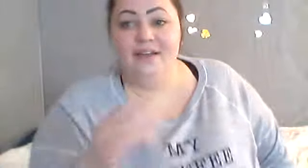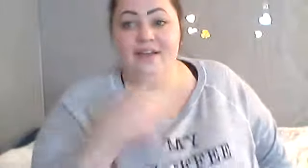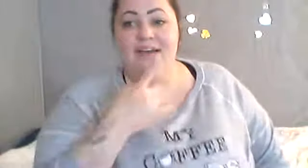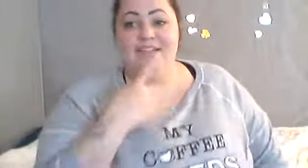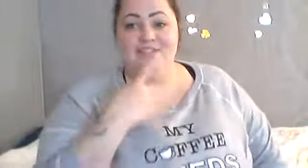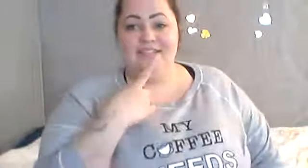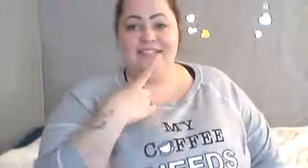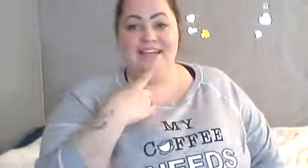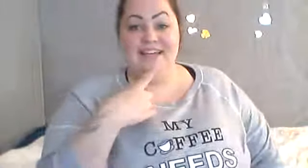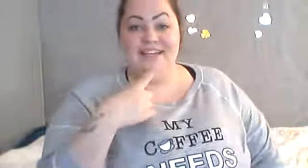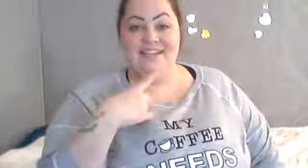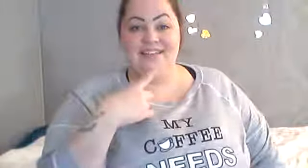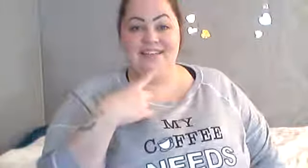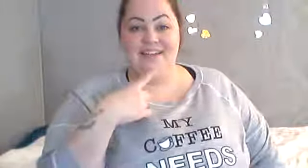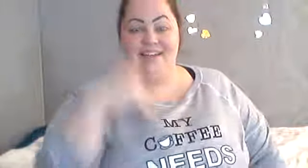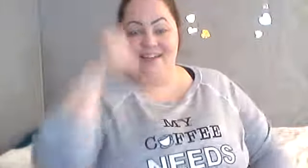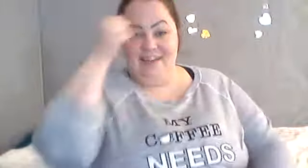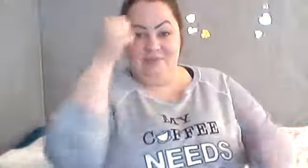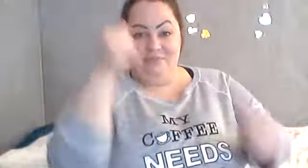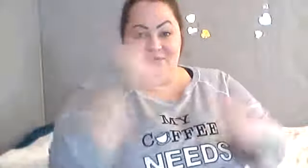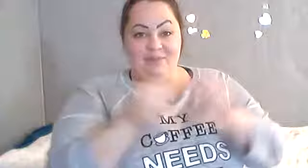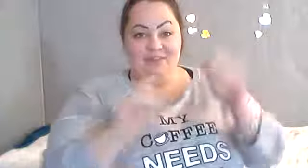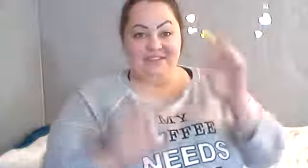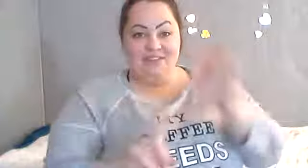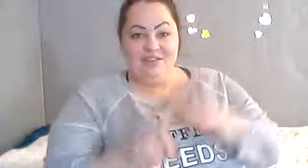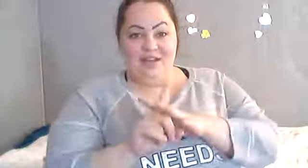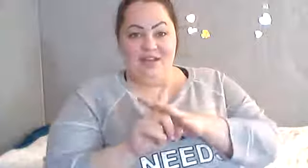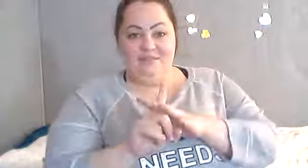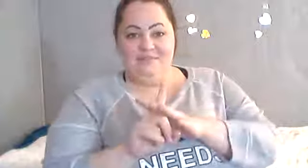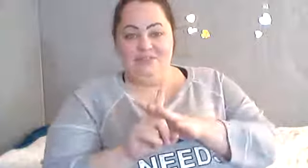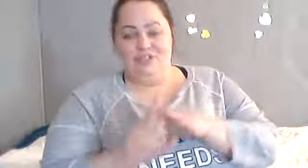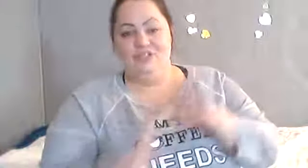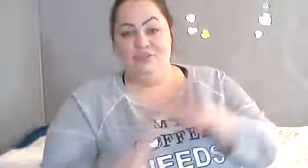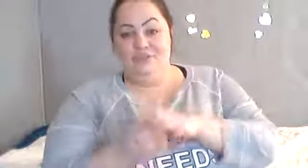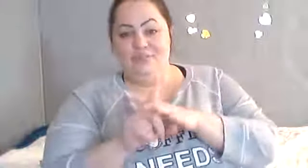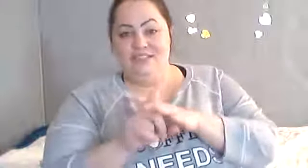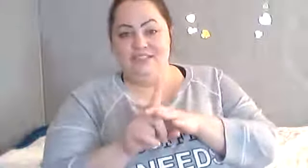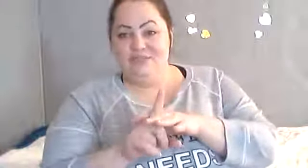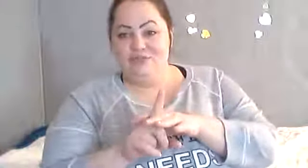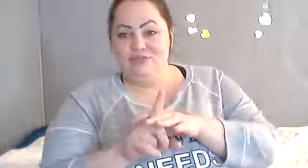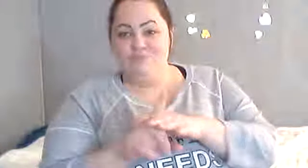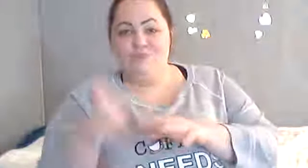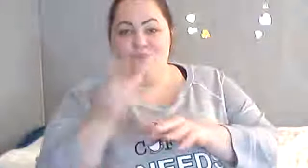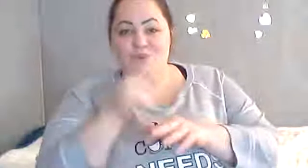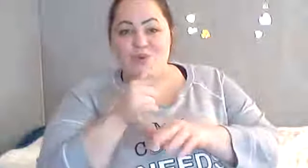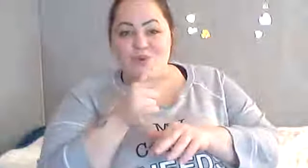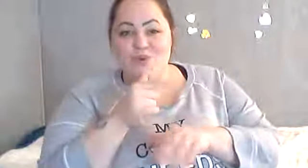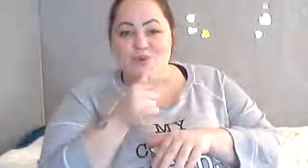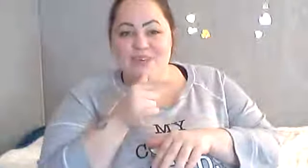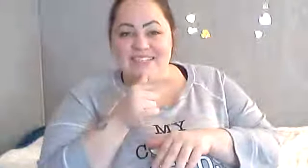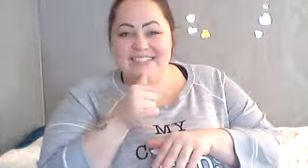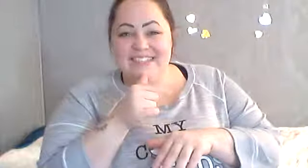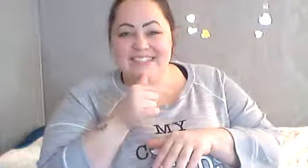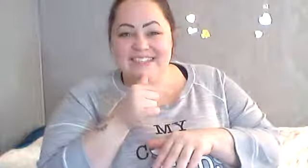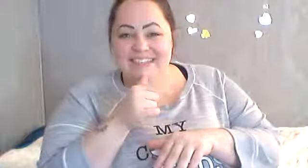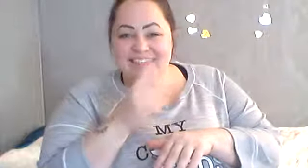Okay, so it says, I remember to come or show up. This is not for sure. Who is it? It